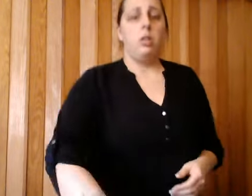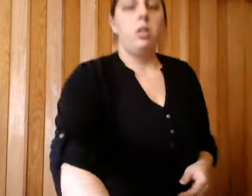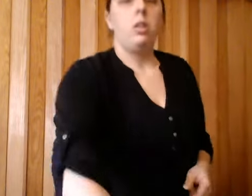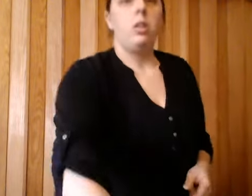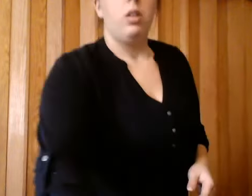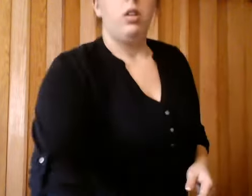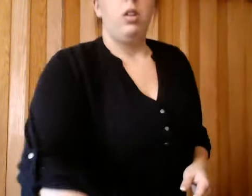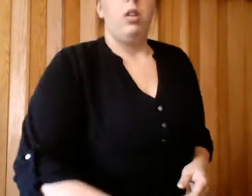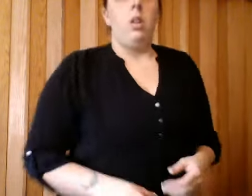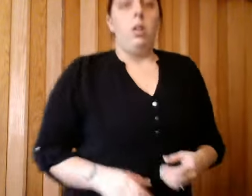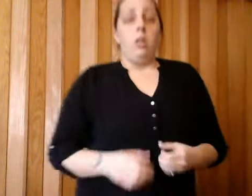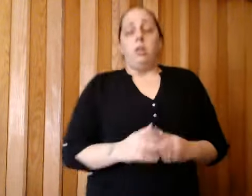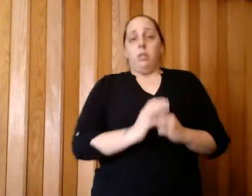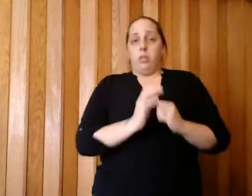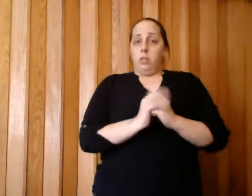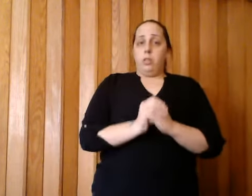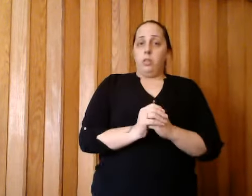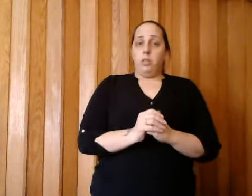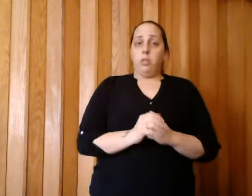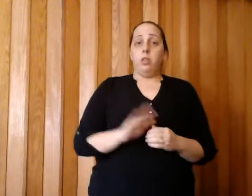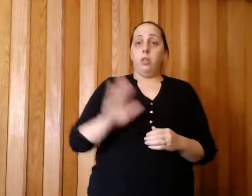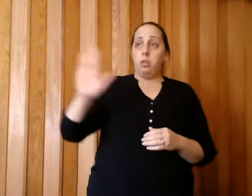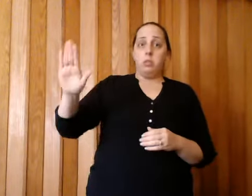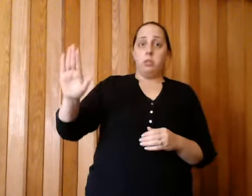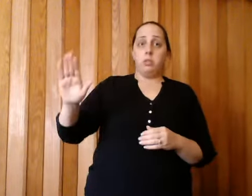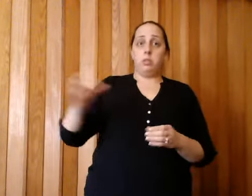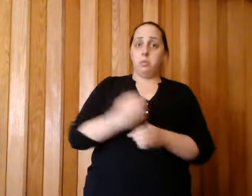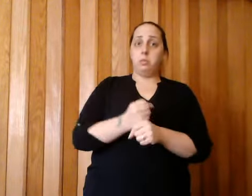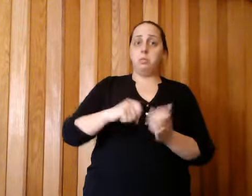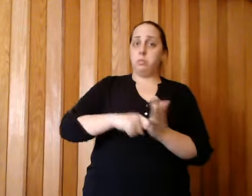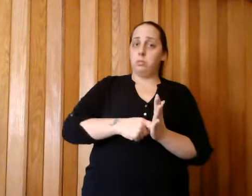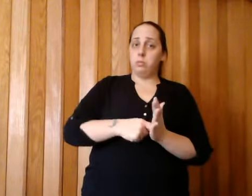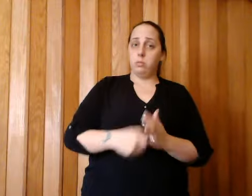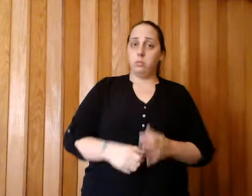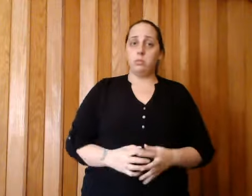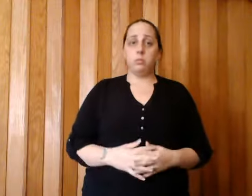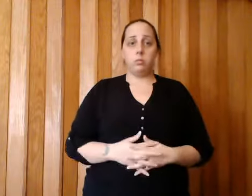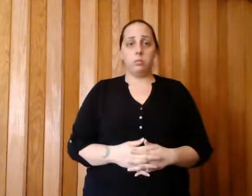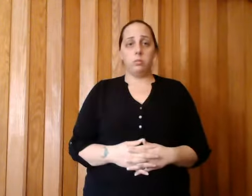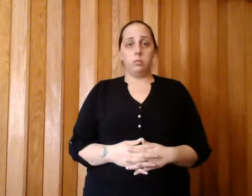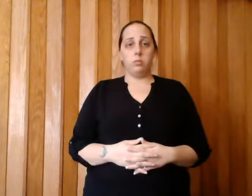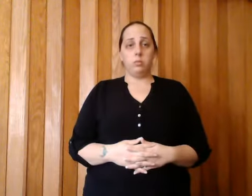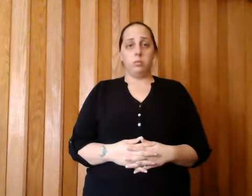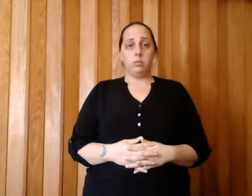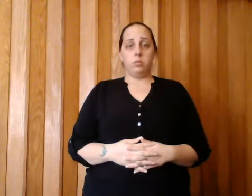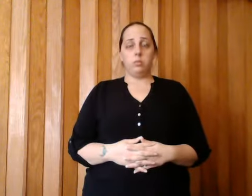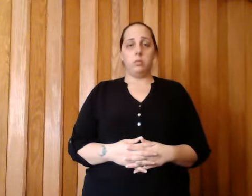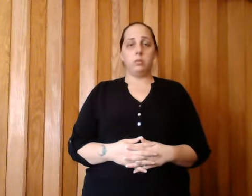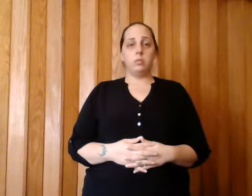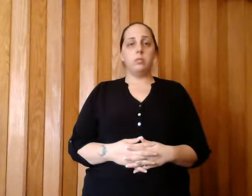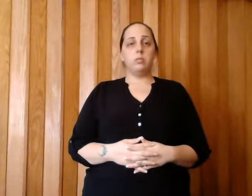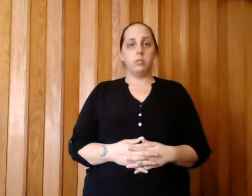And then after that, during full-time Father Jim is